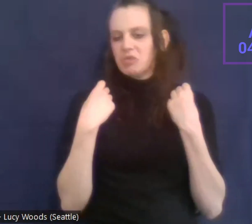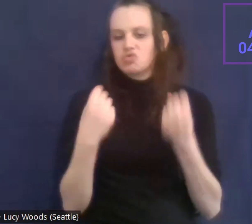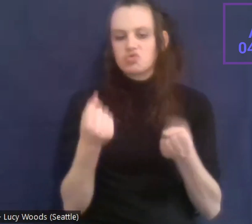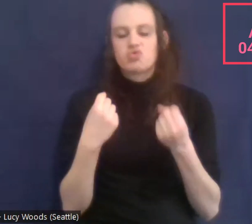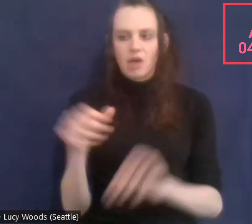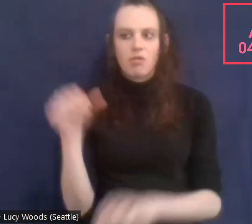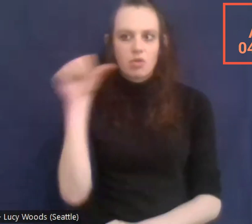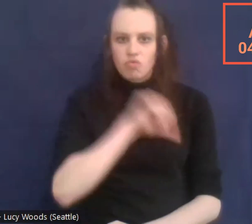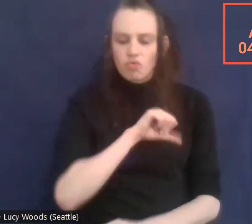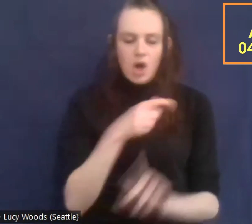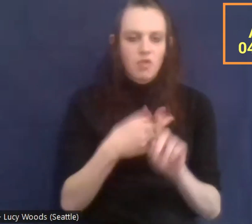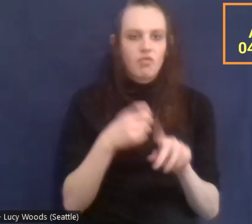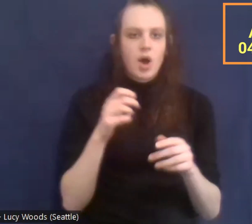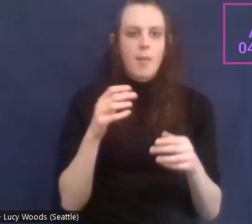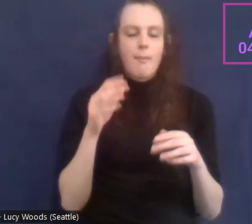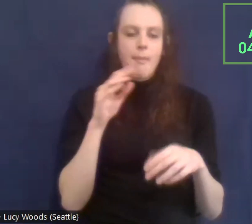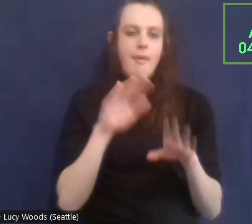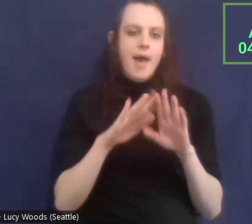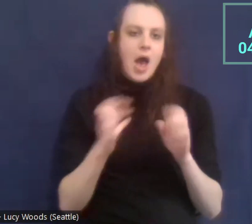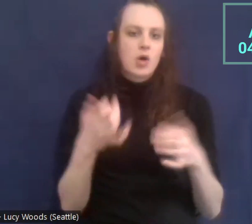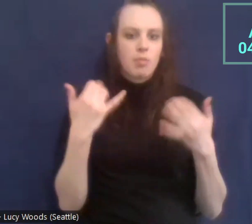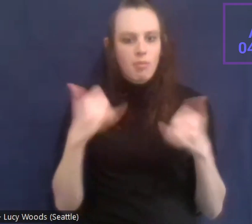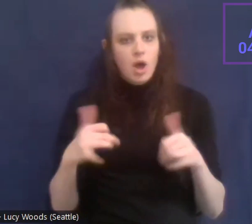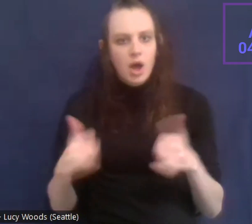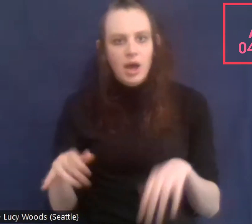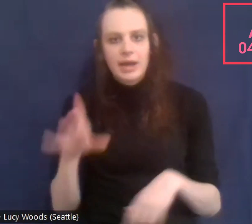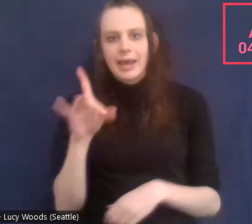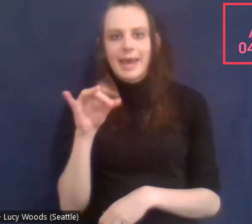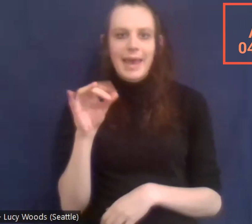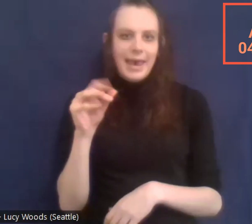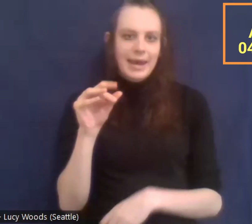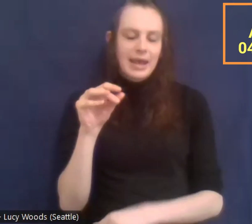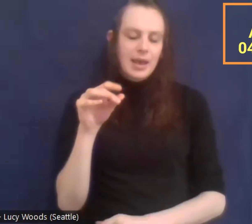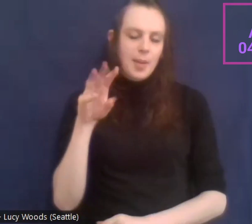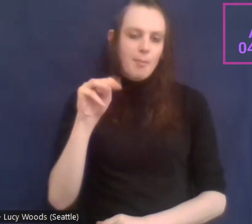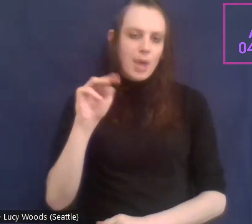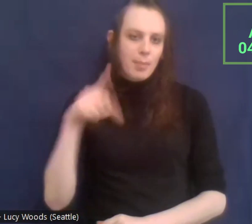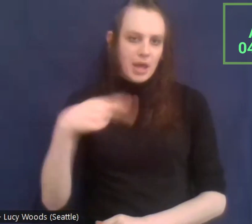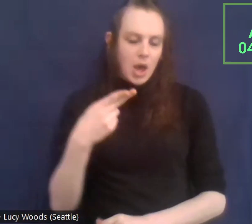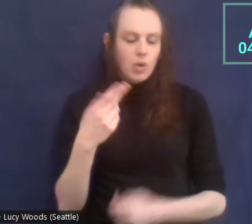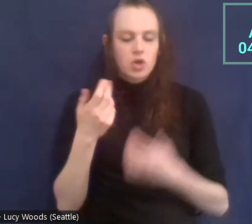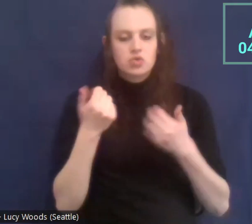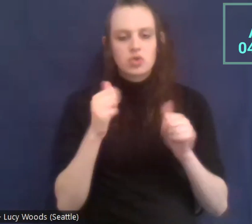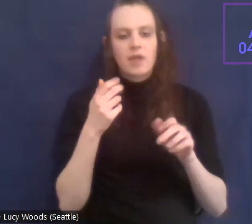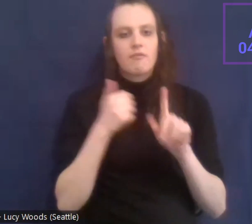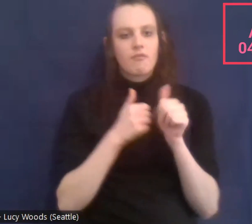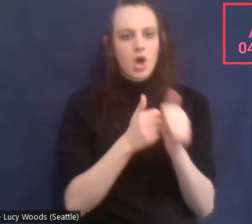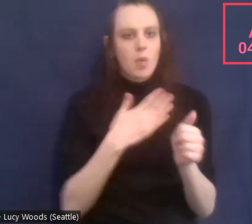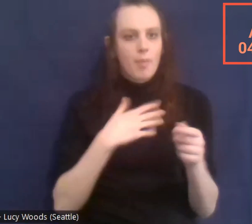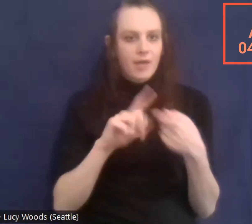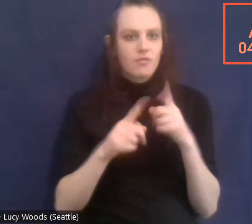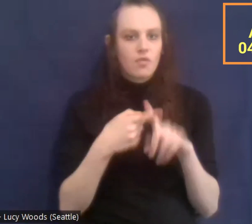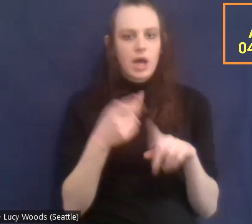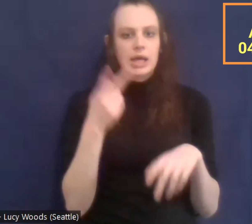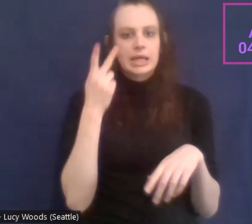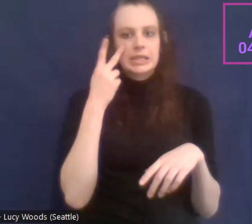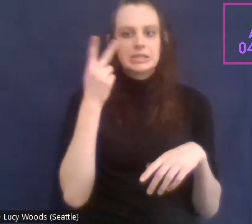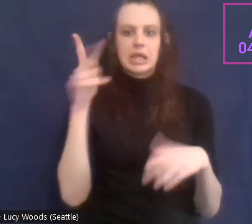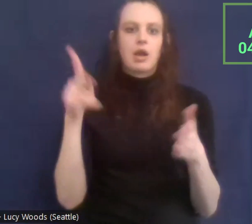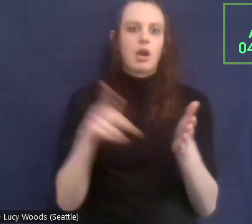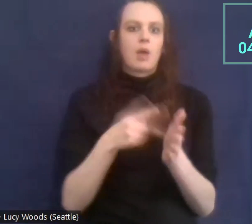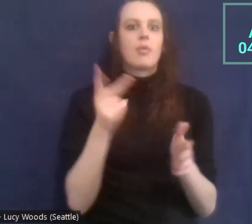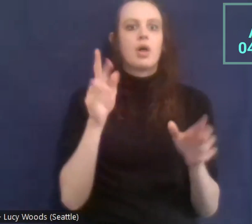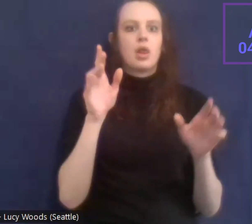party at 80 miles an hour, trying to follow my friend. Um, and I was seeing double. I remember seeing